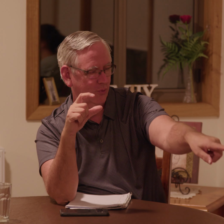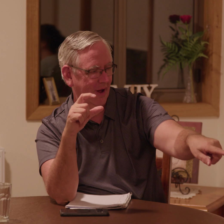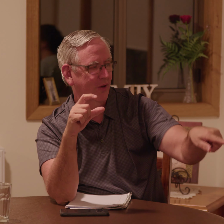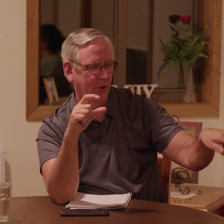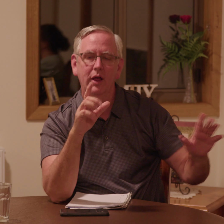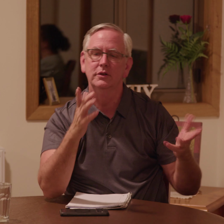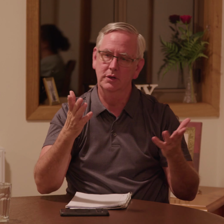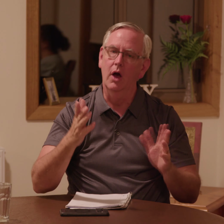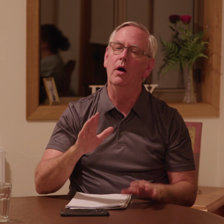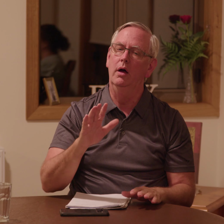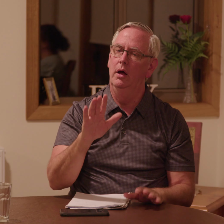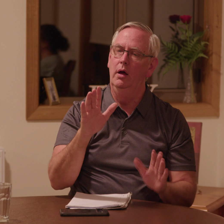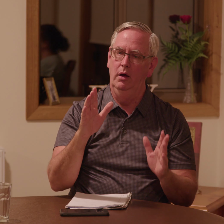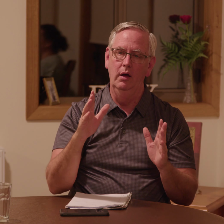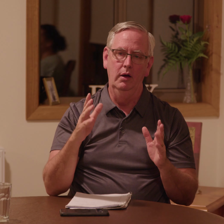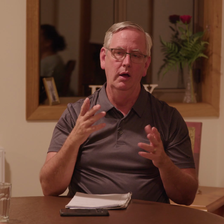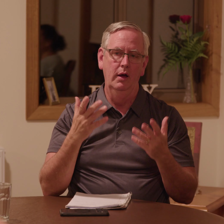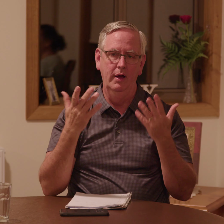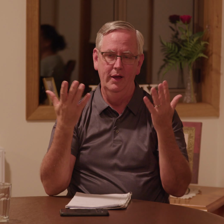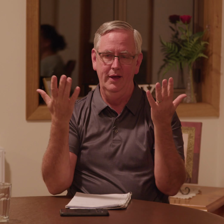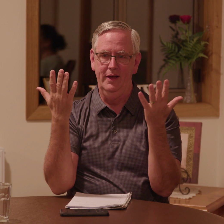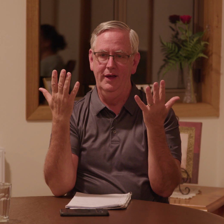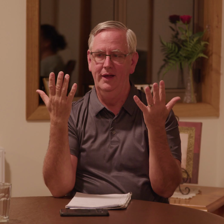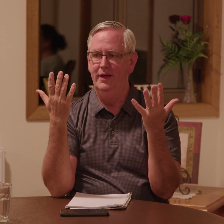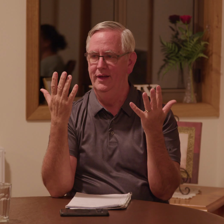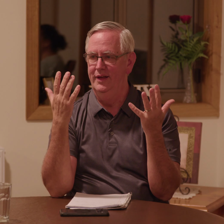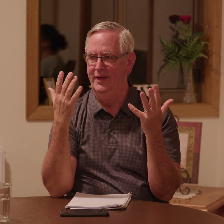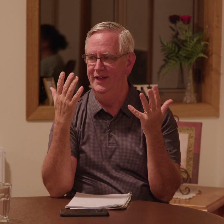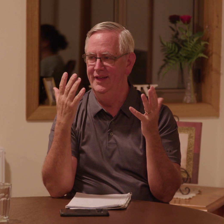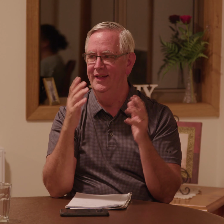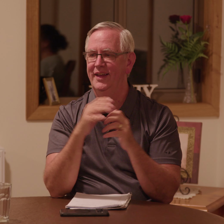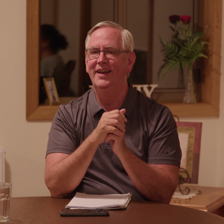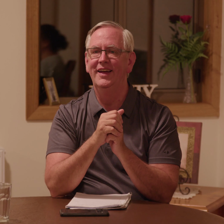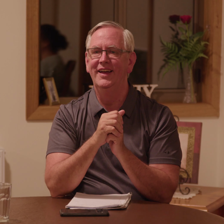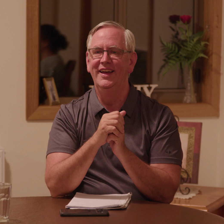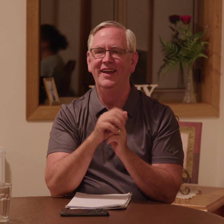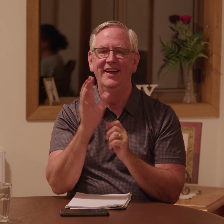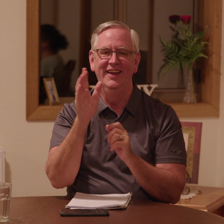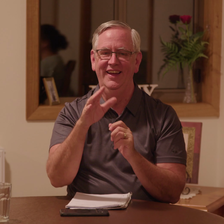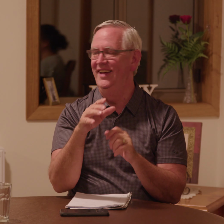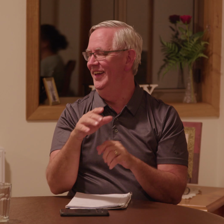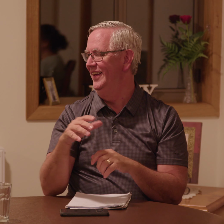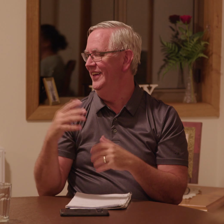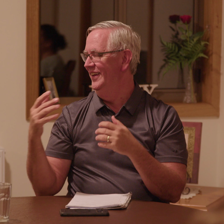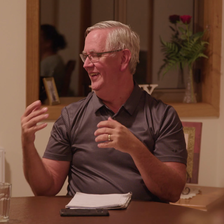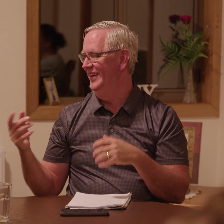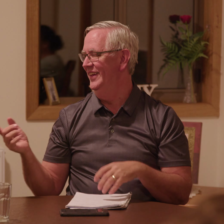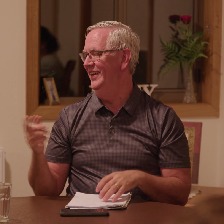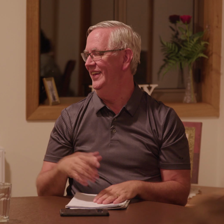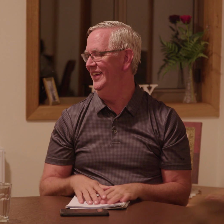Oh. So, No, we're left-handed. There's two. Okay. Now I can copy you because I